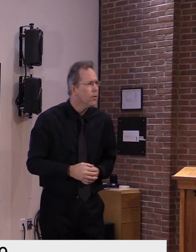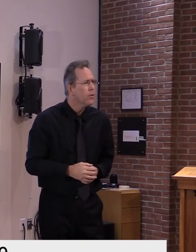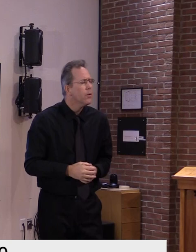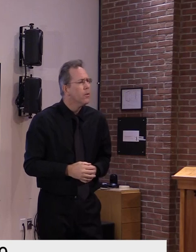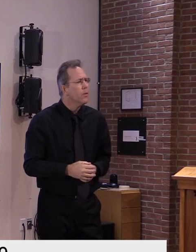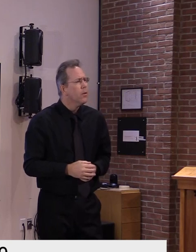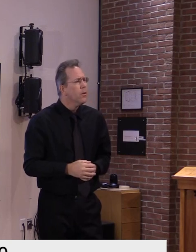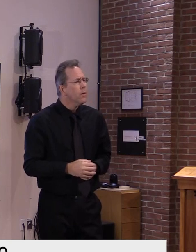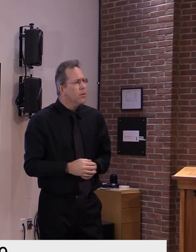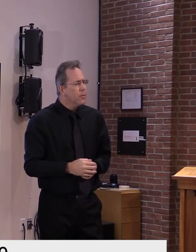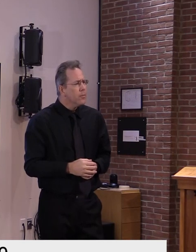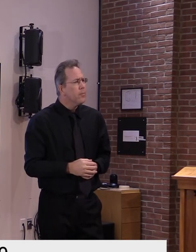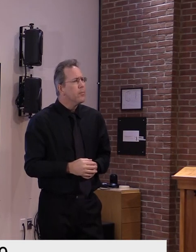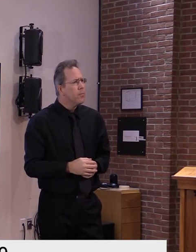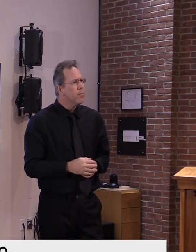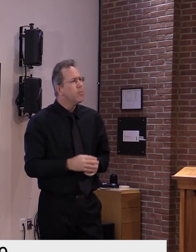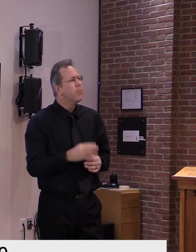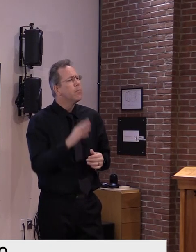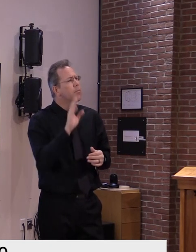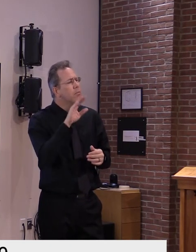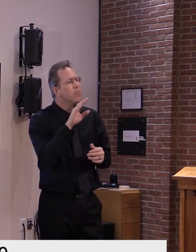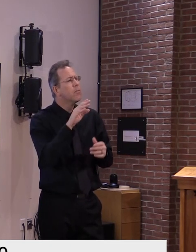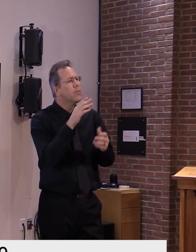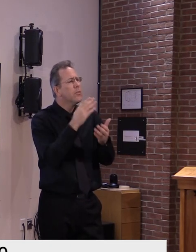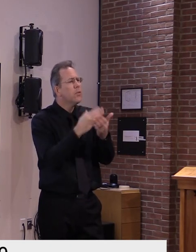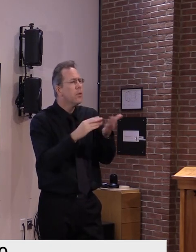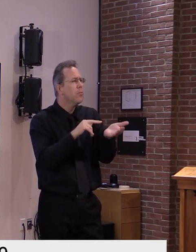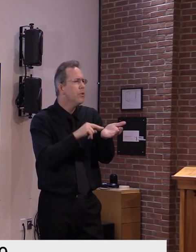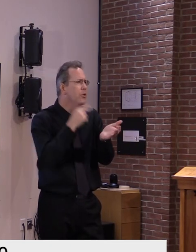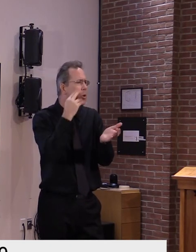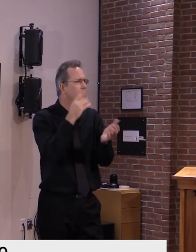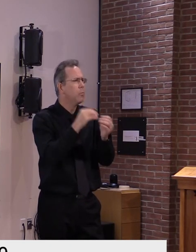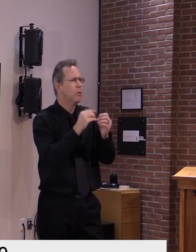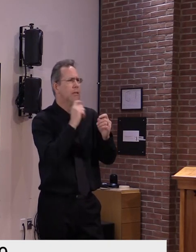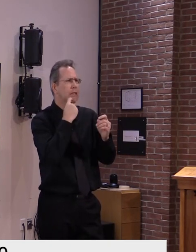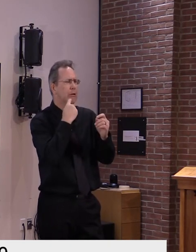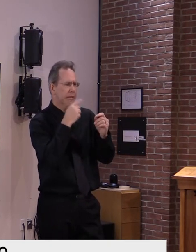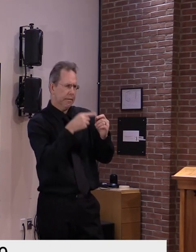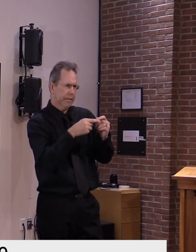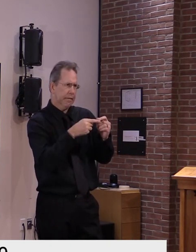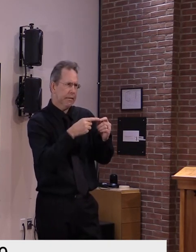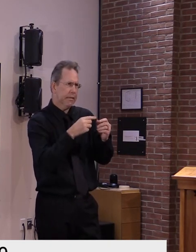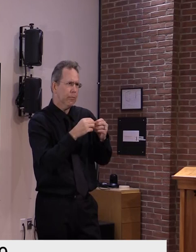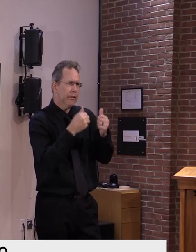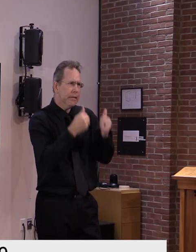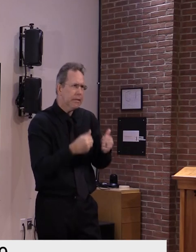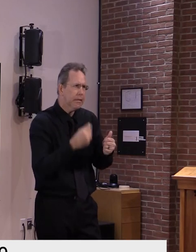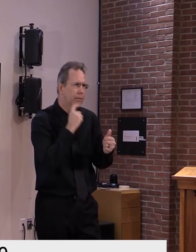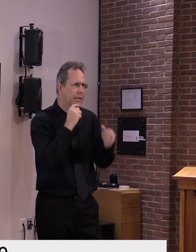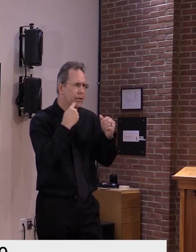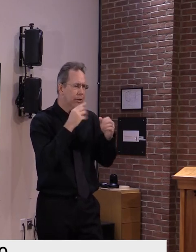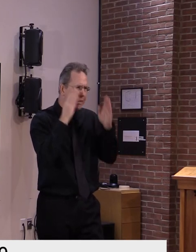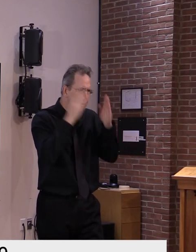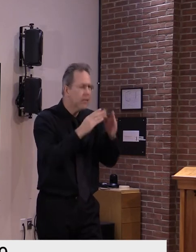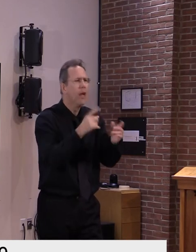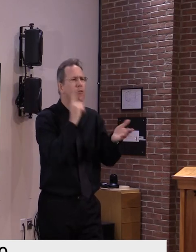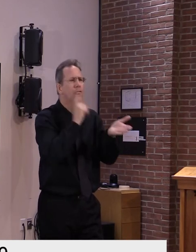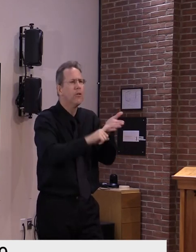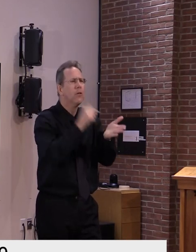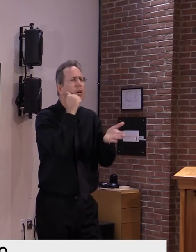skilled nursing facilities, that consisted of daily staff testing with the Binax Now antigen test